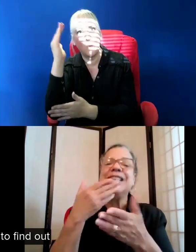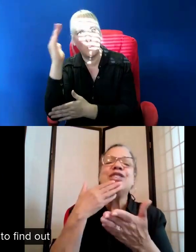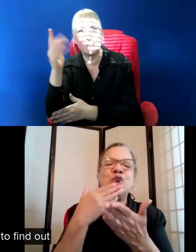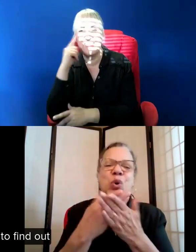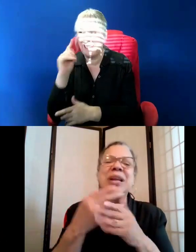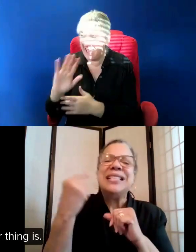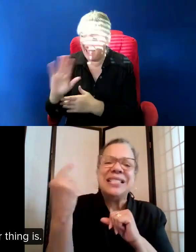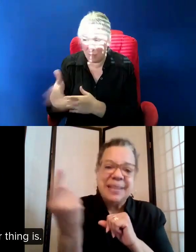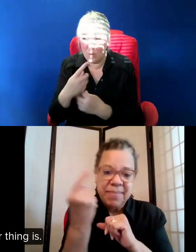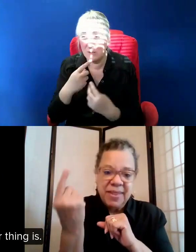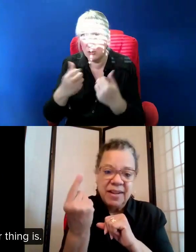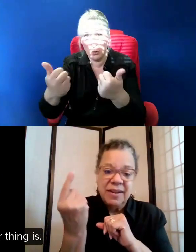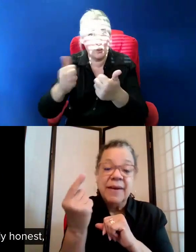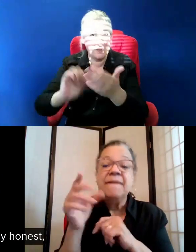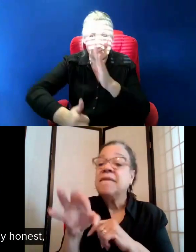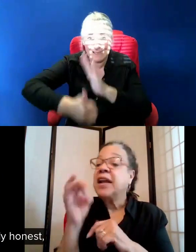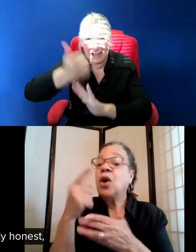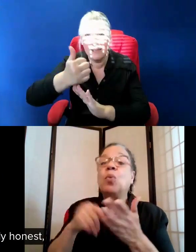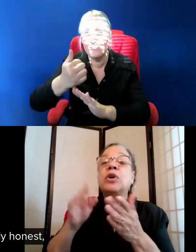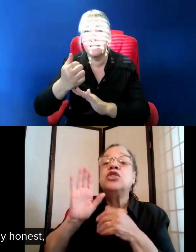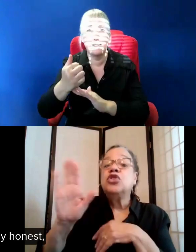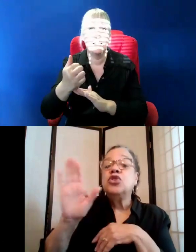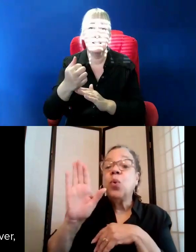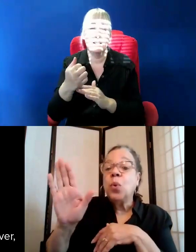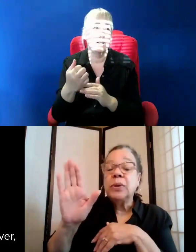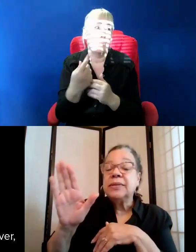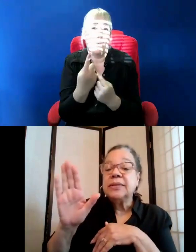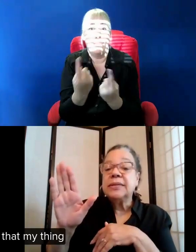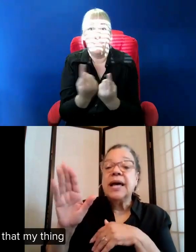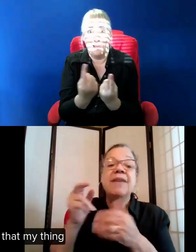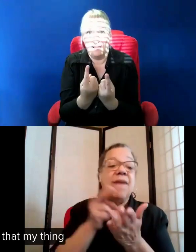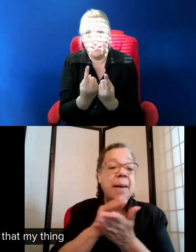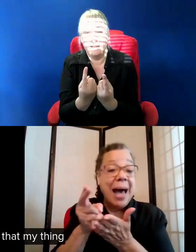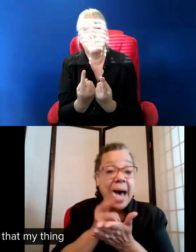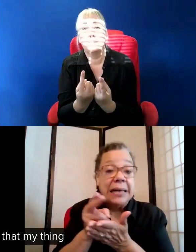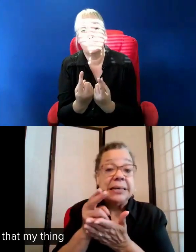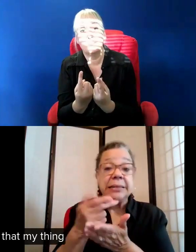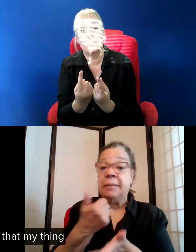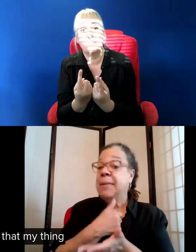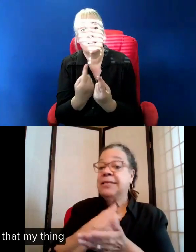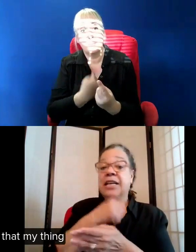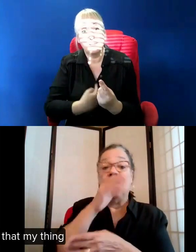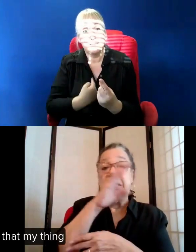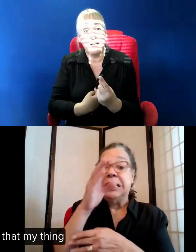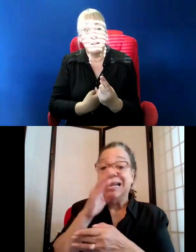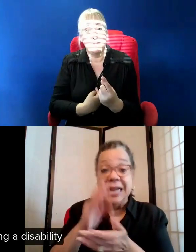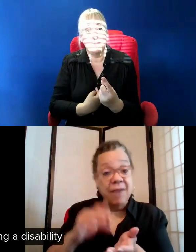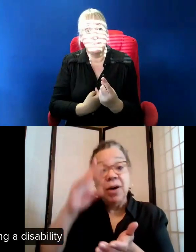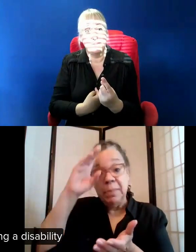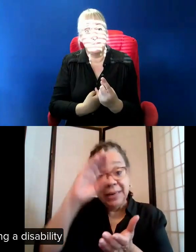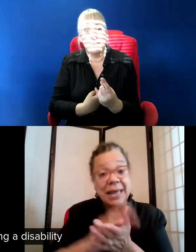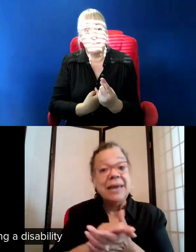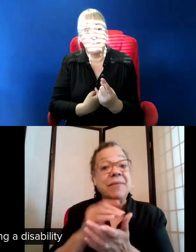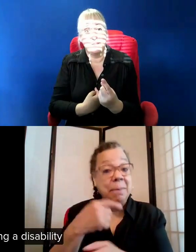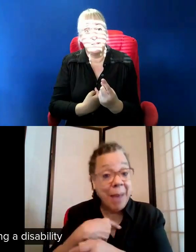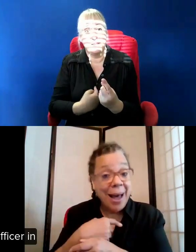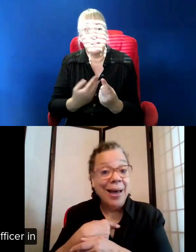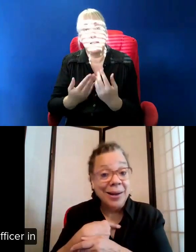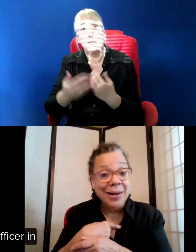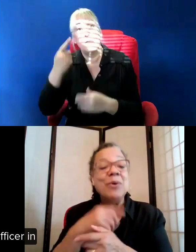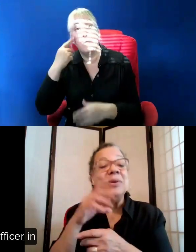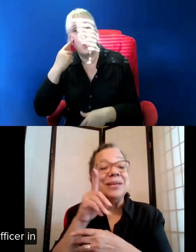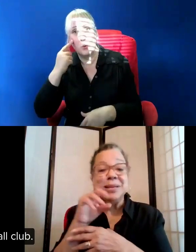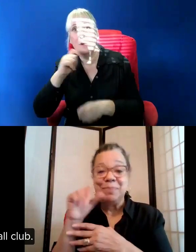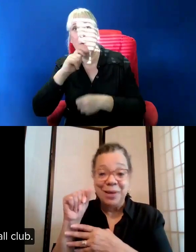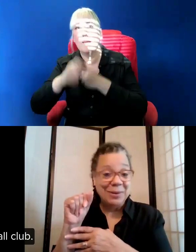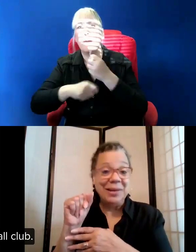You've got to find out what your thing is. If I'm totally honest, I never ever believed that my thing would be being a disability